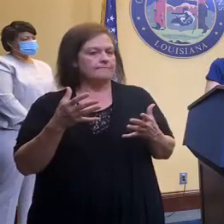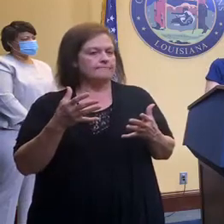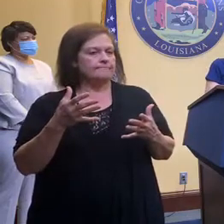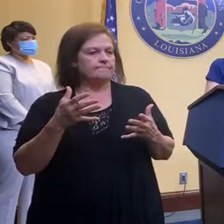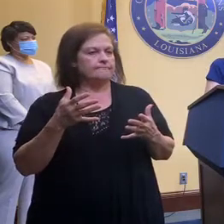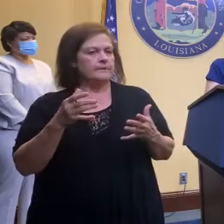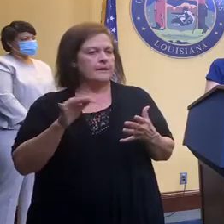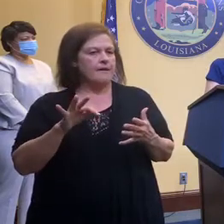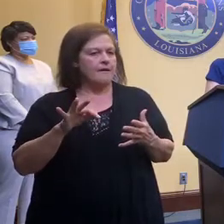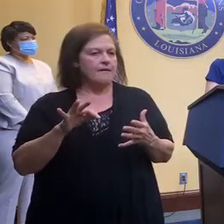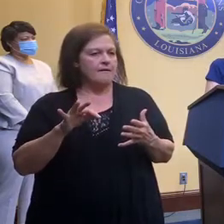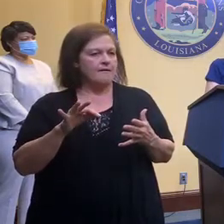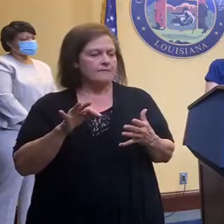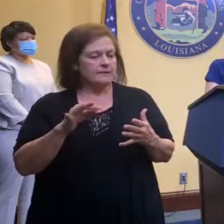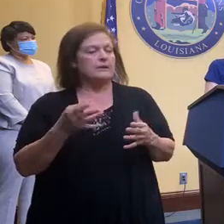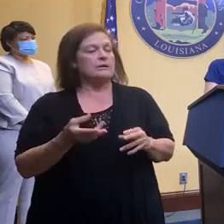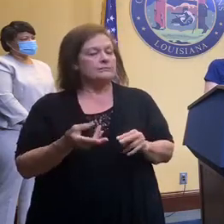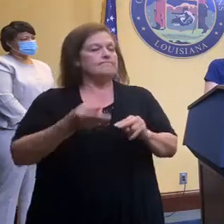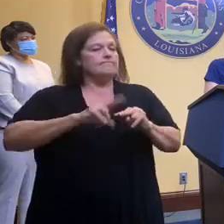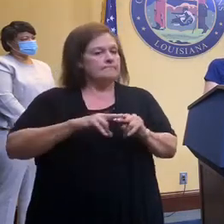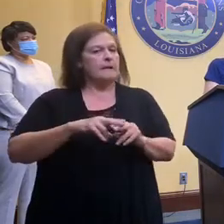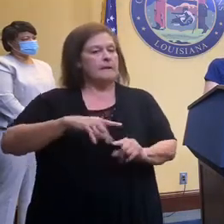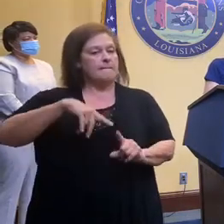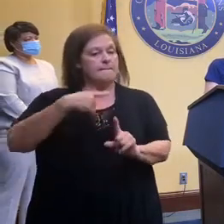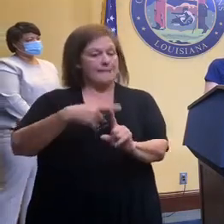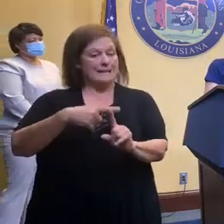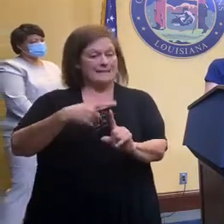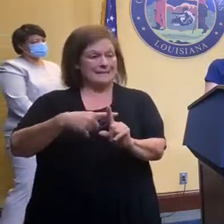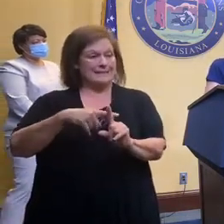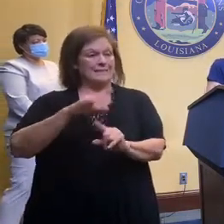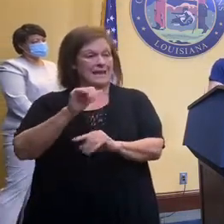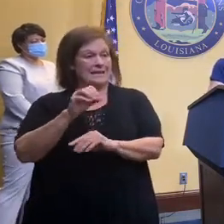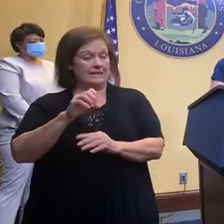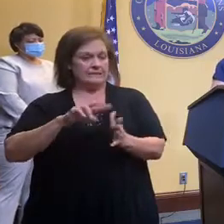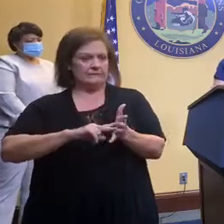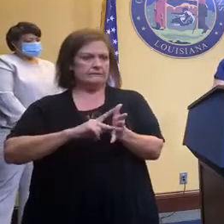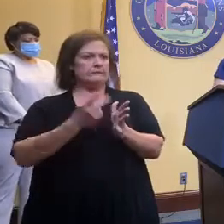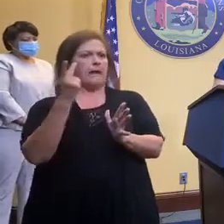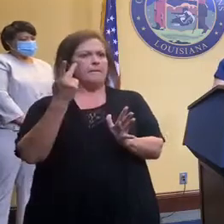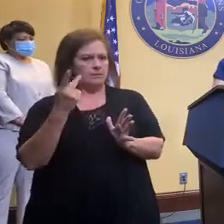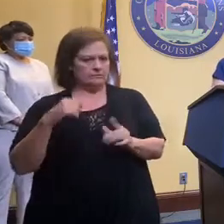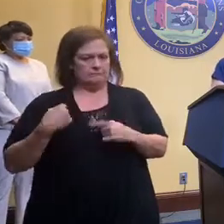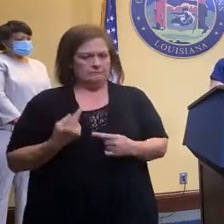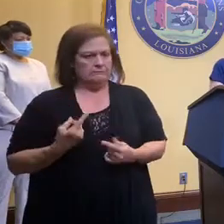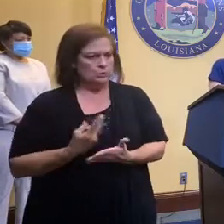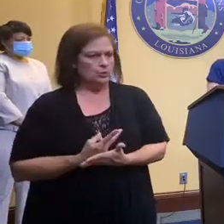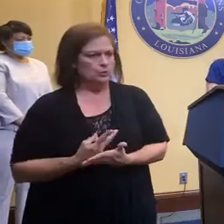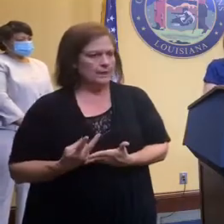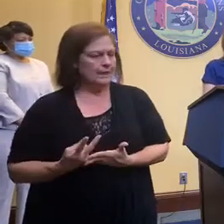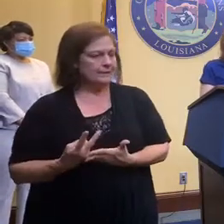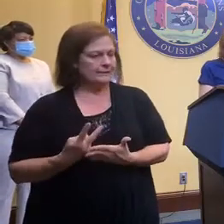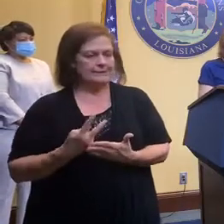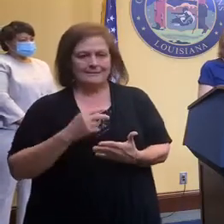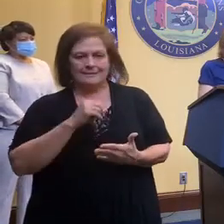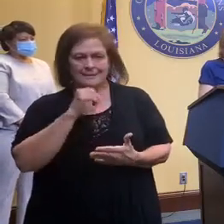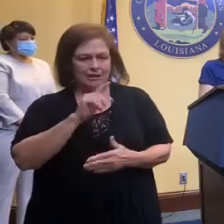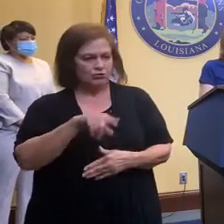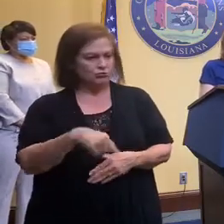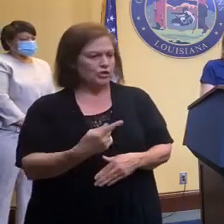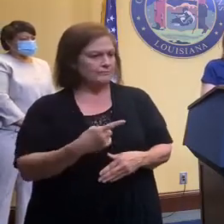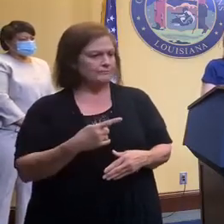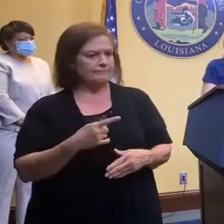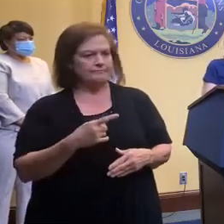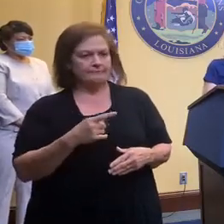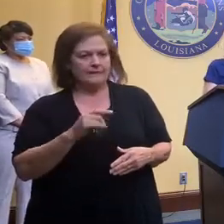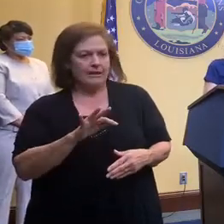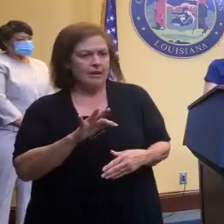our positive cases. It's nearly doubled in the last 2 weeks. So it's not just a function of our